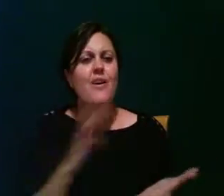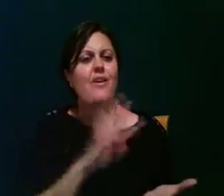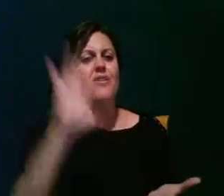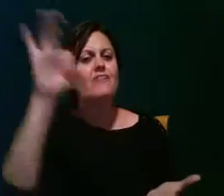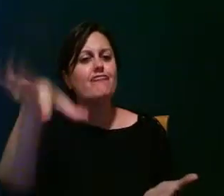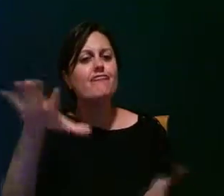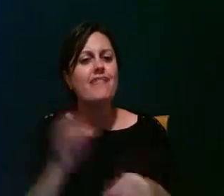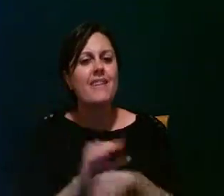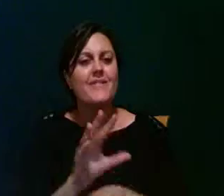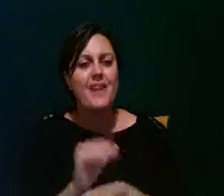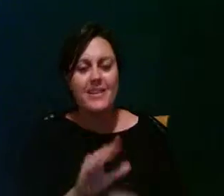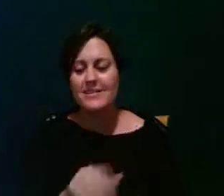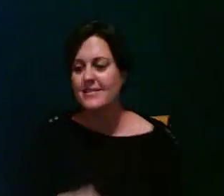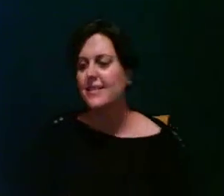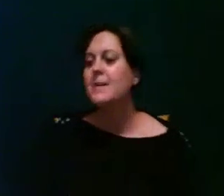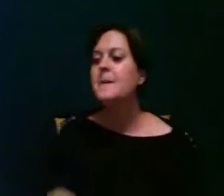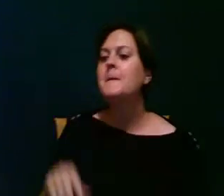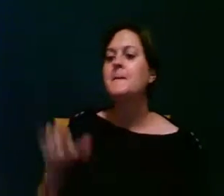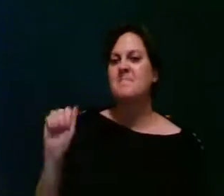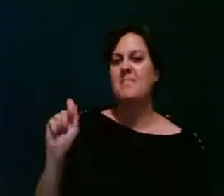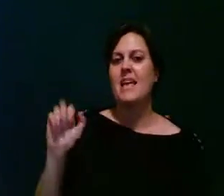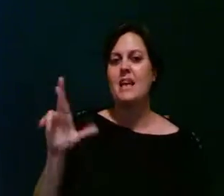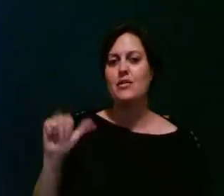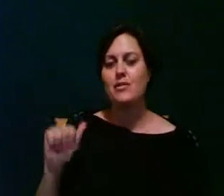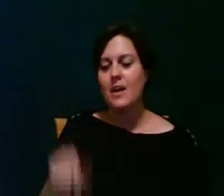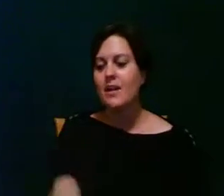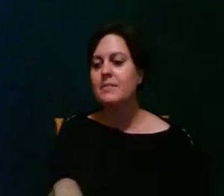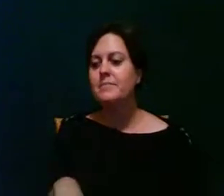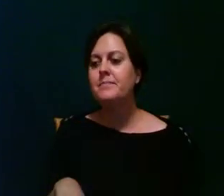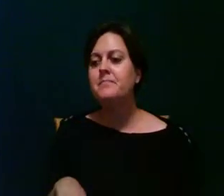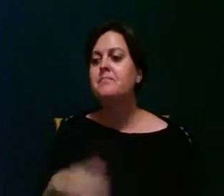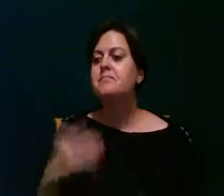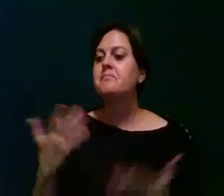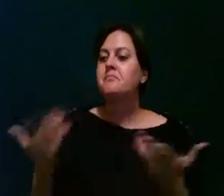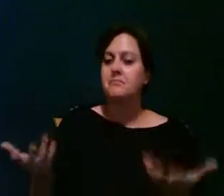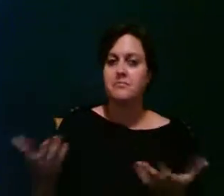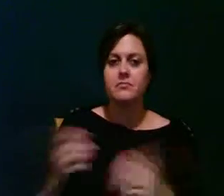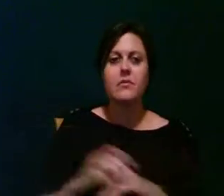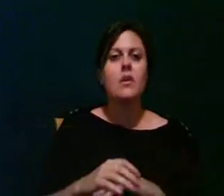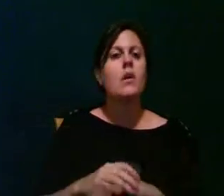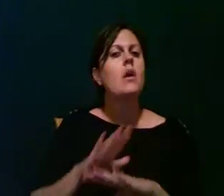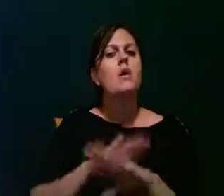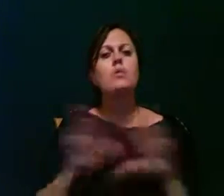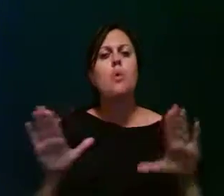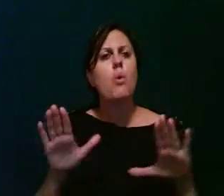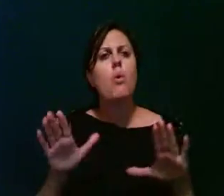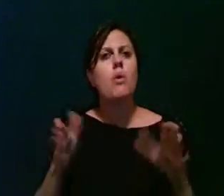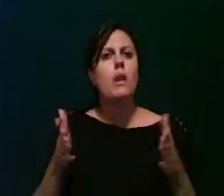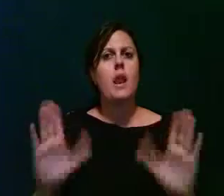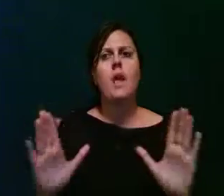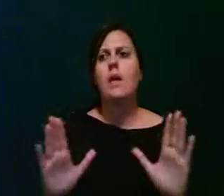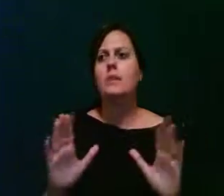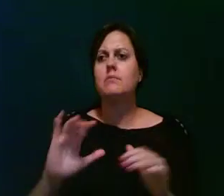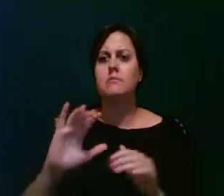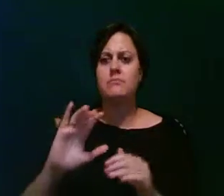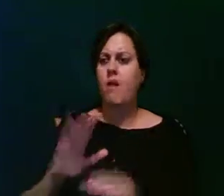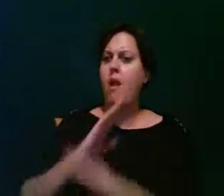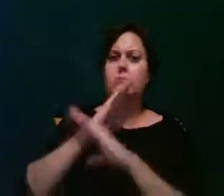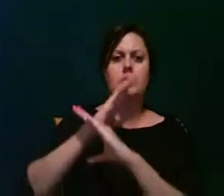I'd say one of the elements is to not let the obstacles in your life become bigger than the dreams